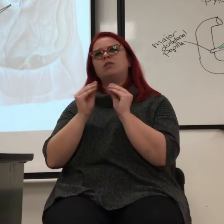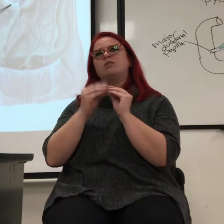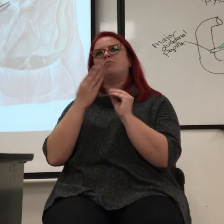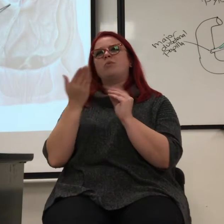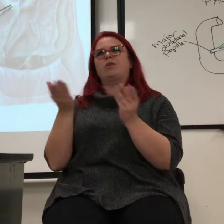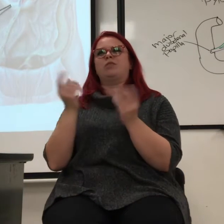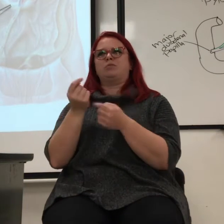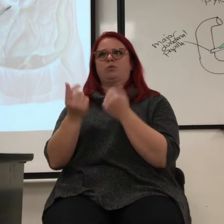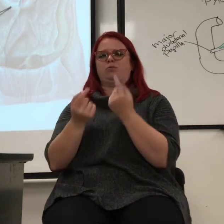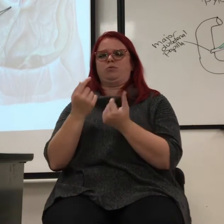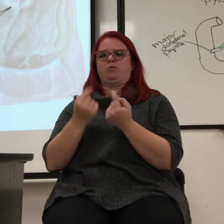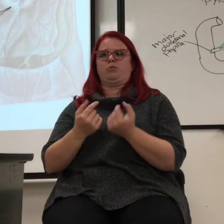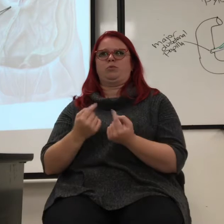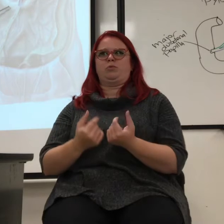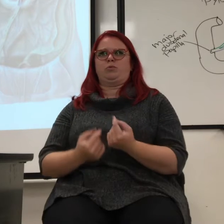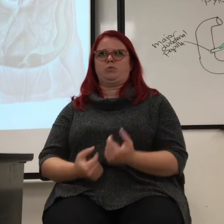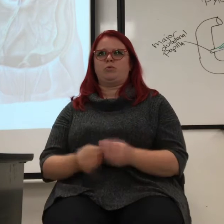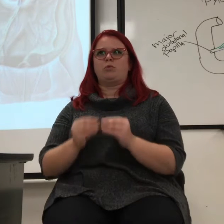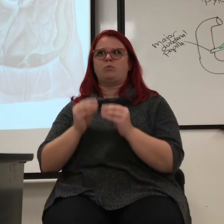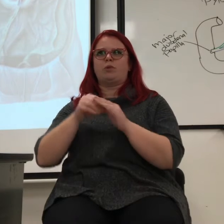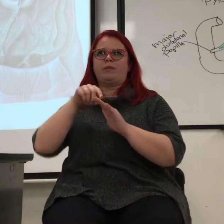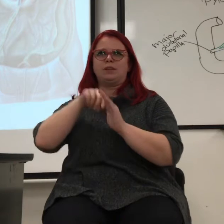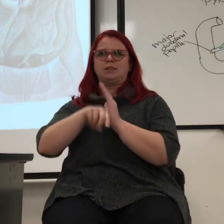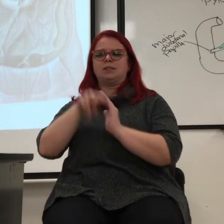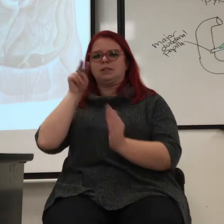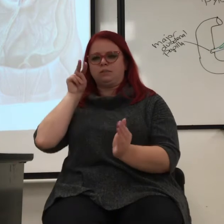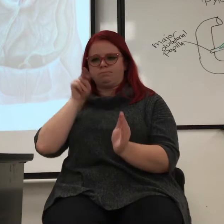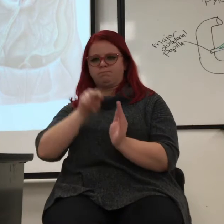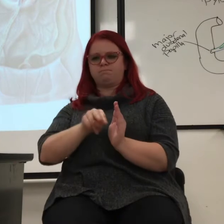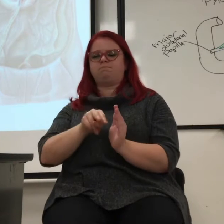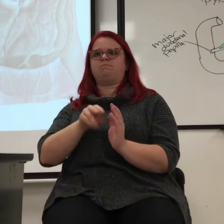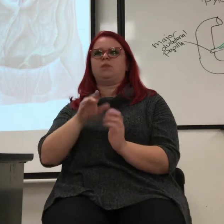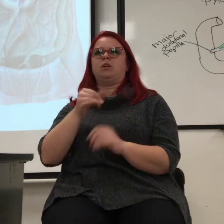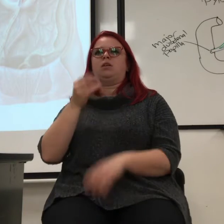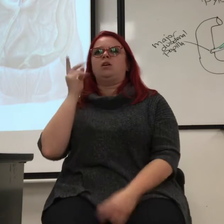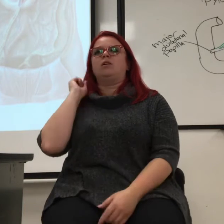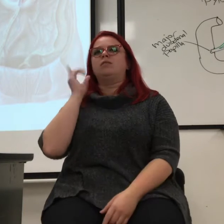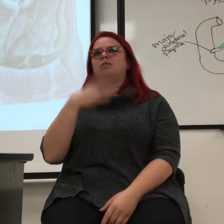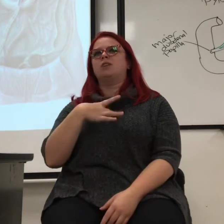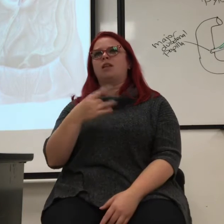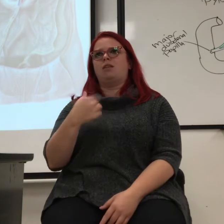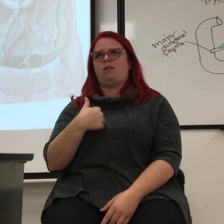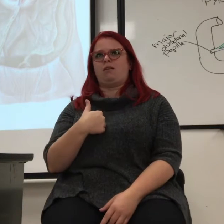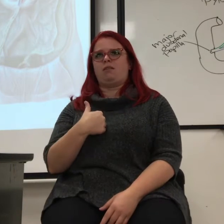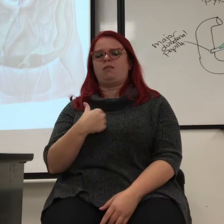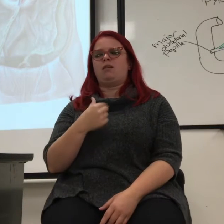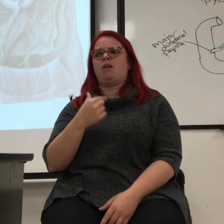been removed. This is kind of like a deeper dissection. This one I like. They show,